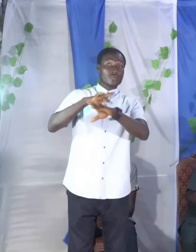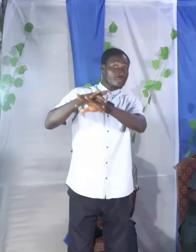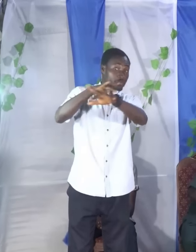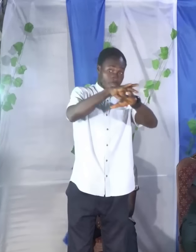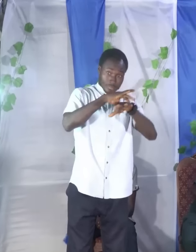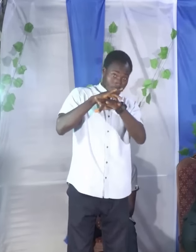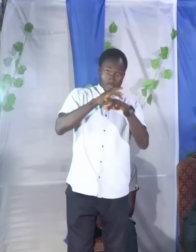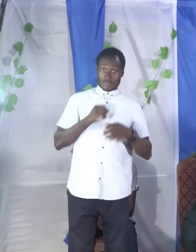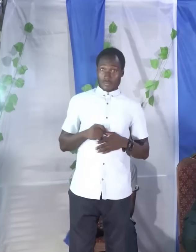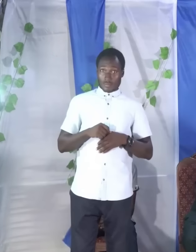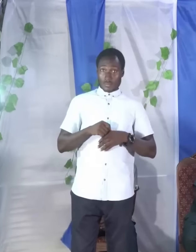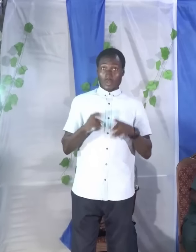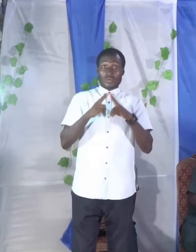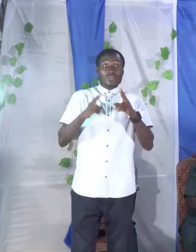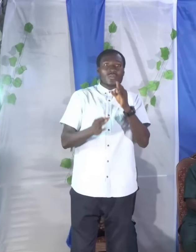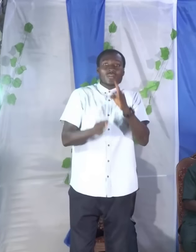ade an ode be se no nkyere bia wo